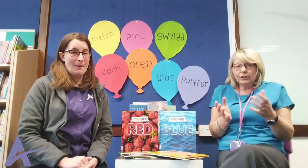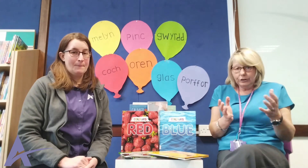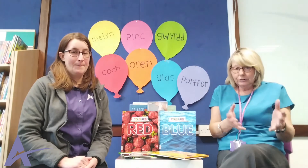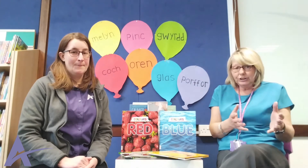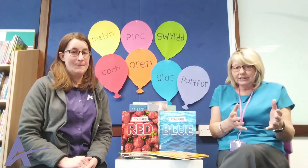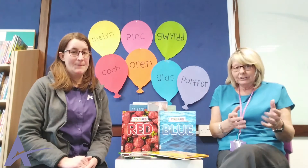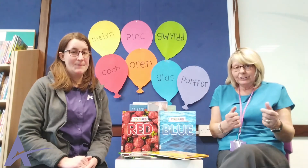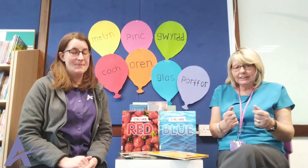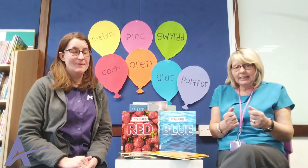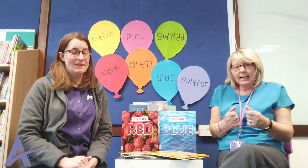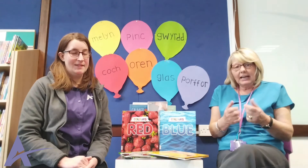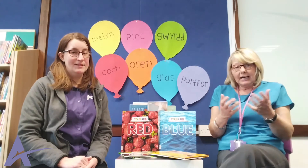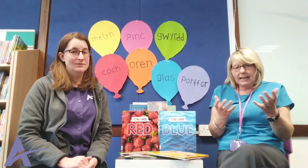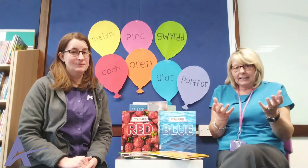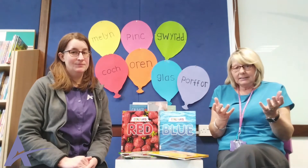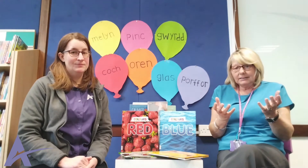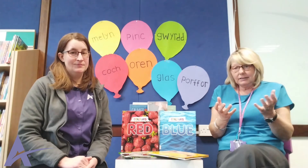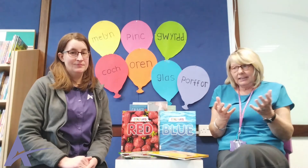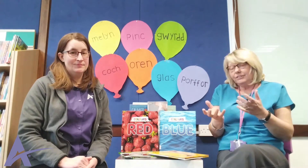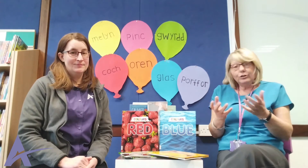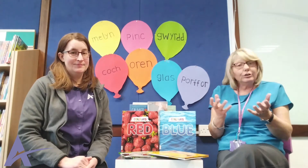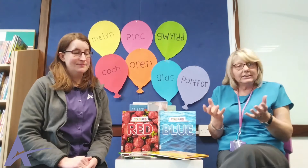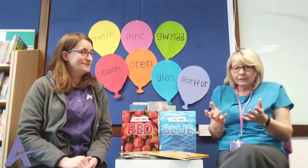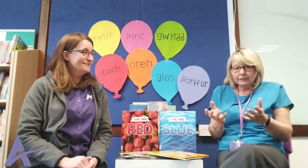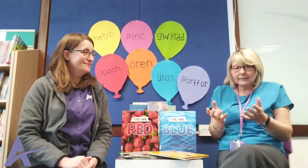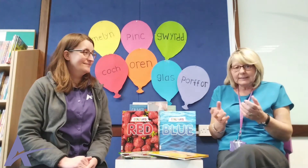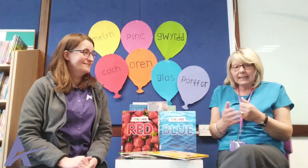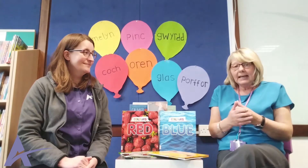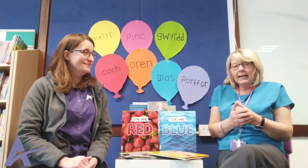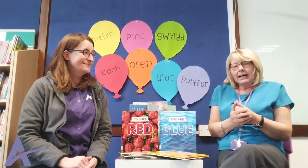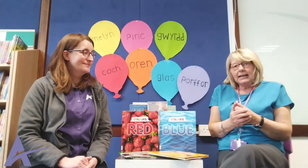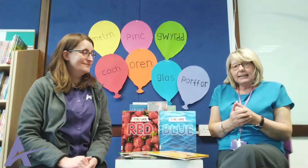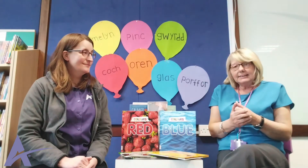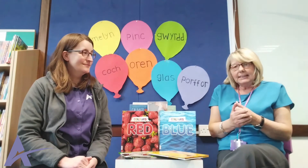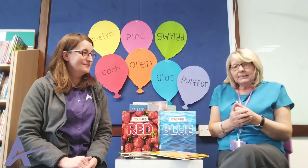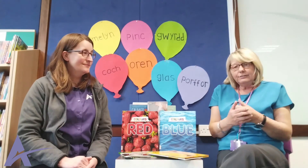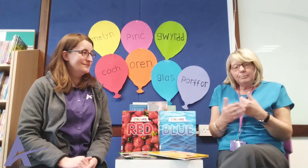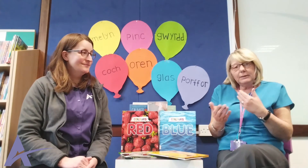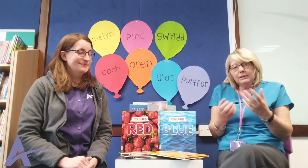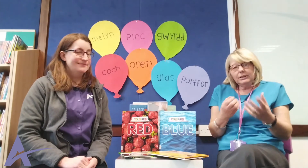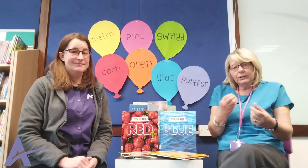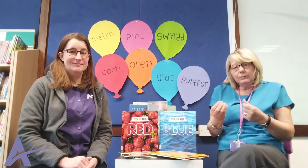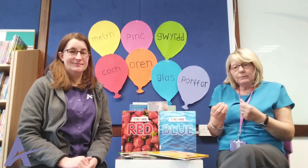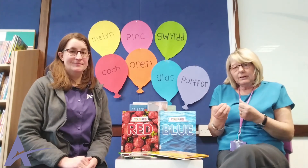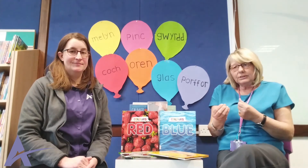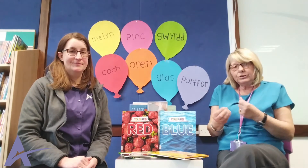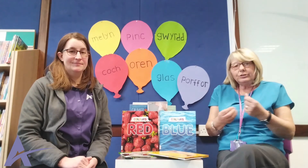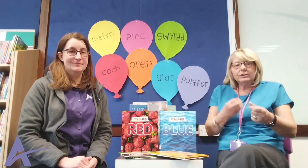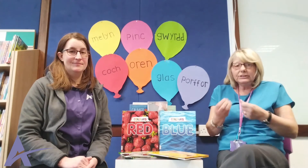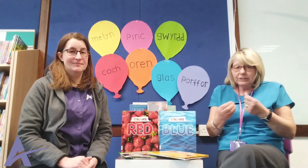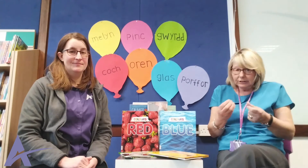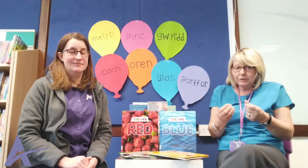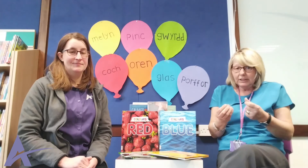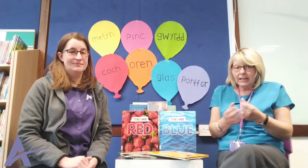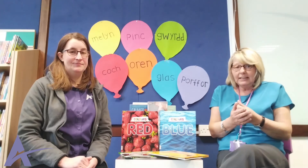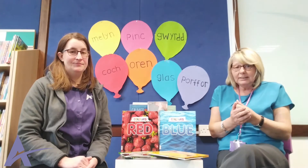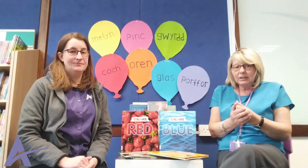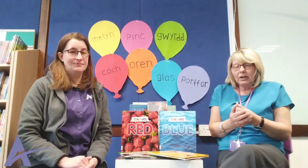young children and even young adults. And it's for people who struggle to communicate,